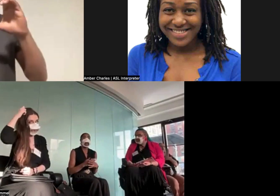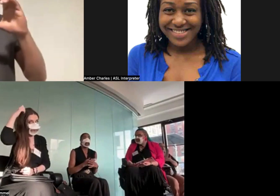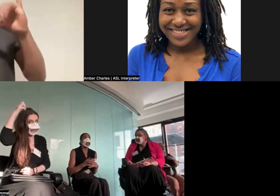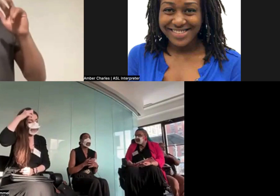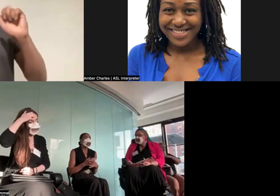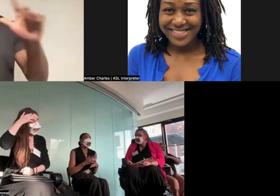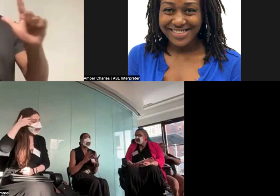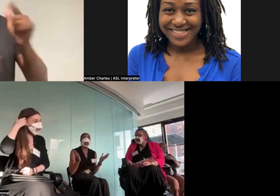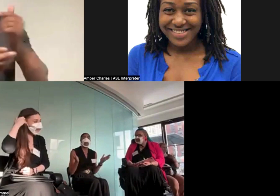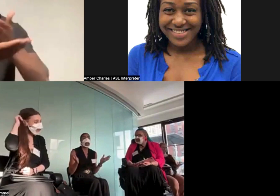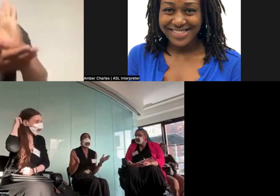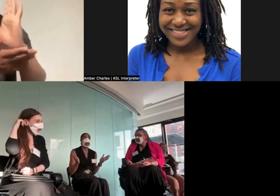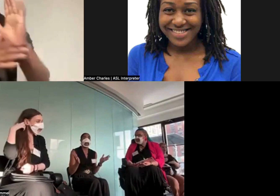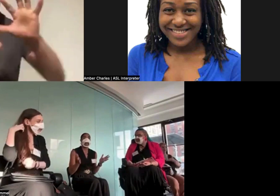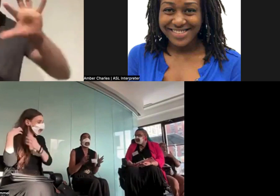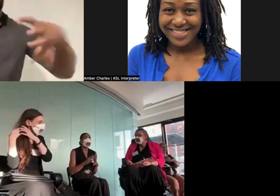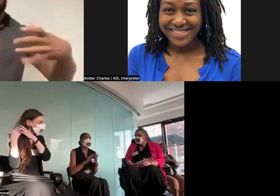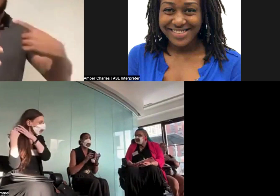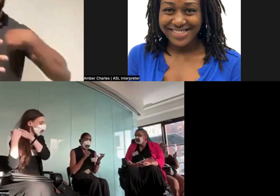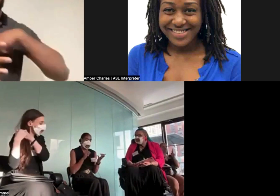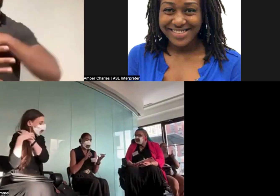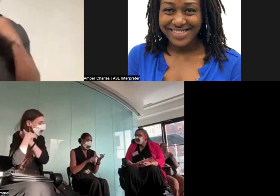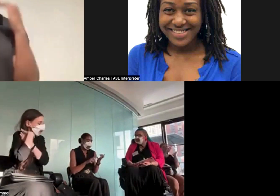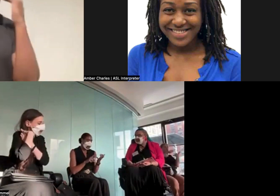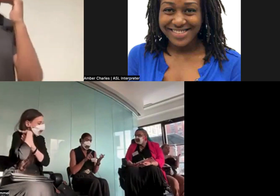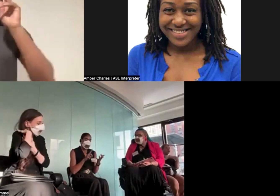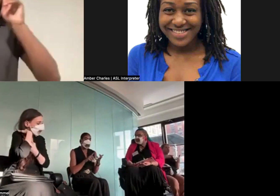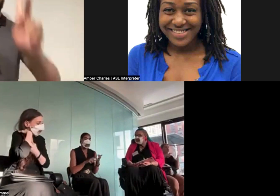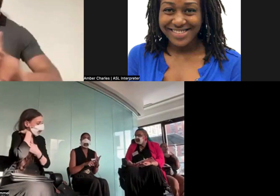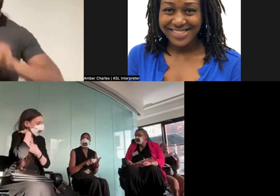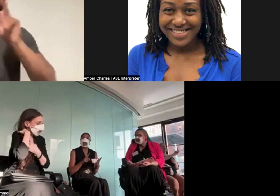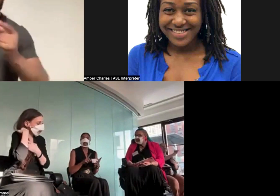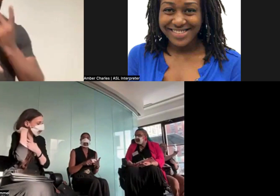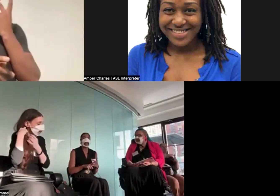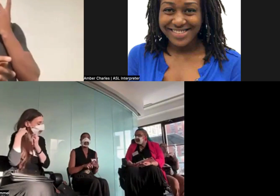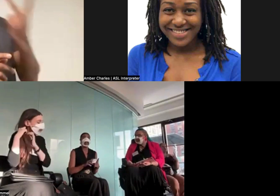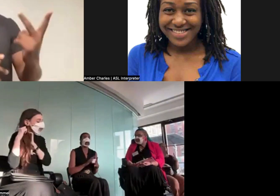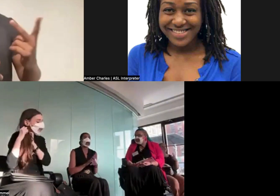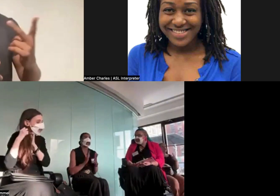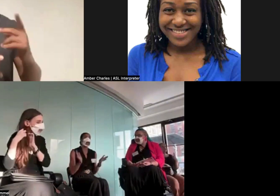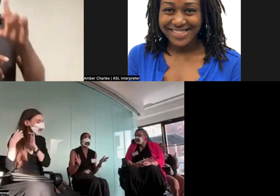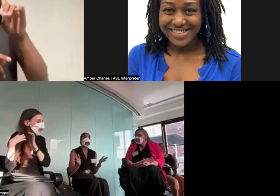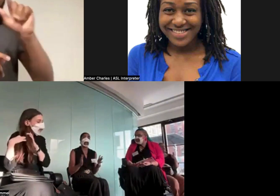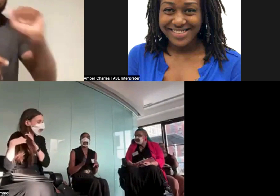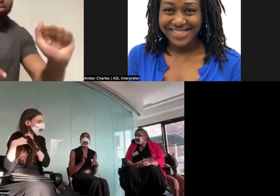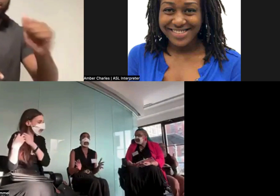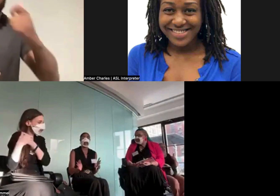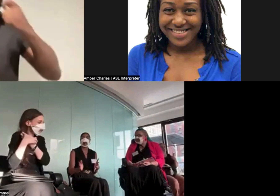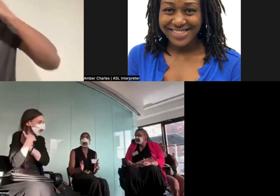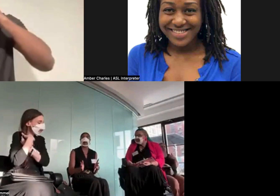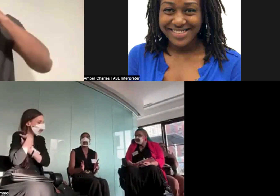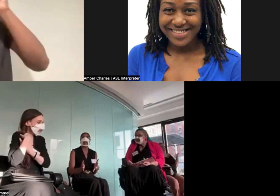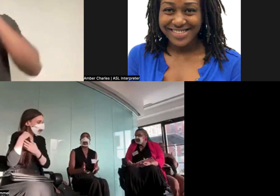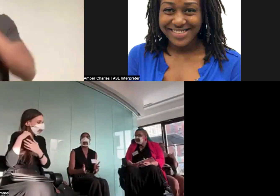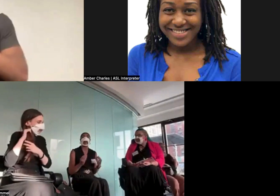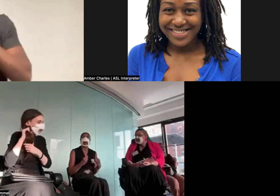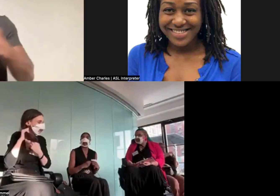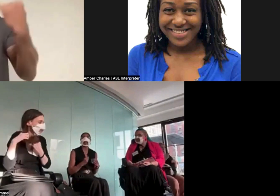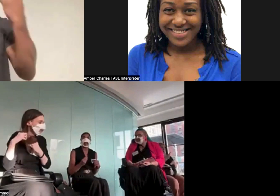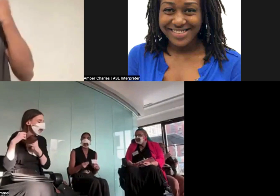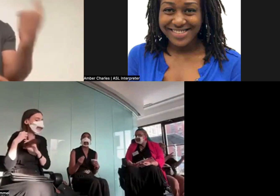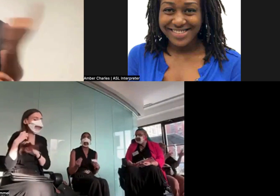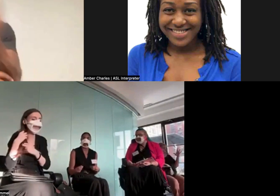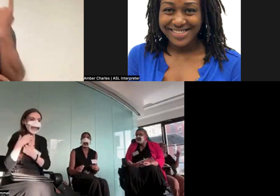people, discrimination matters of disability, race, sex, you name it. If you're doing something horrible to someone,